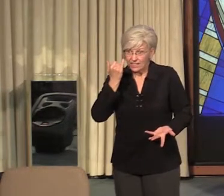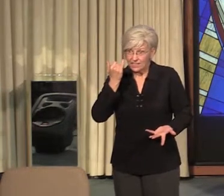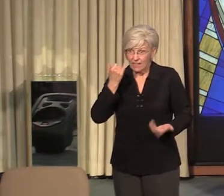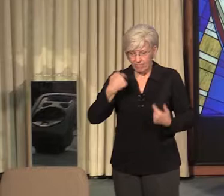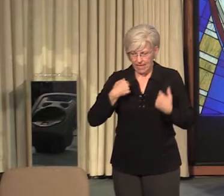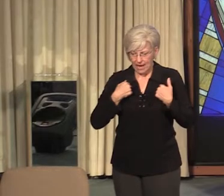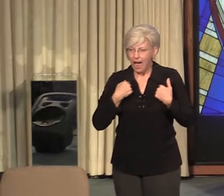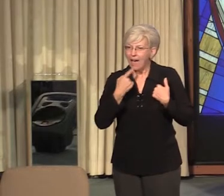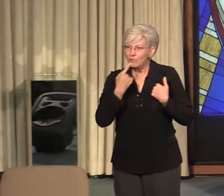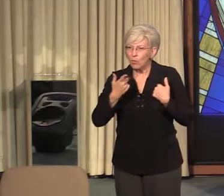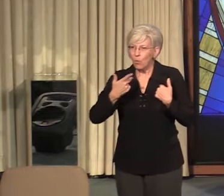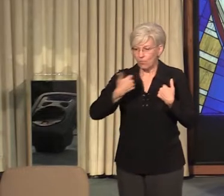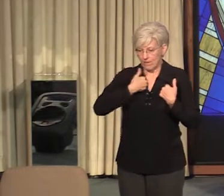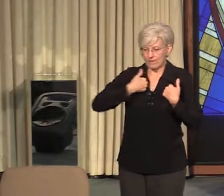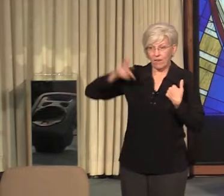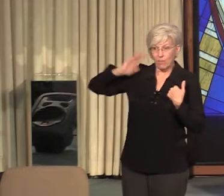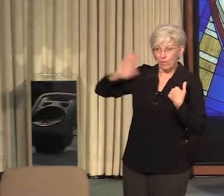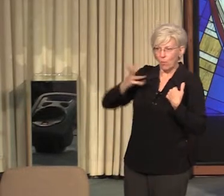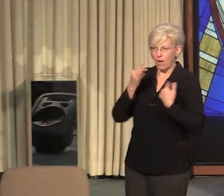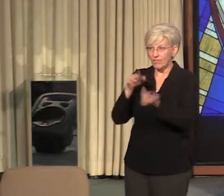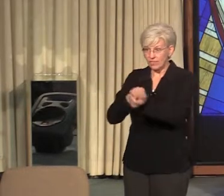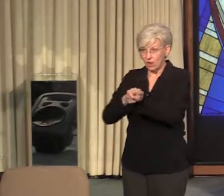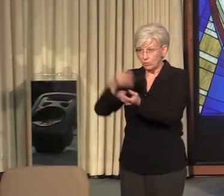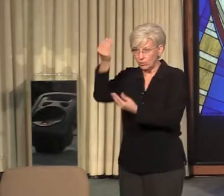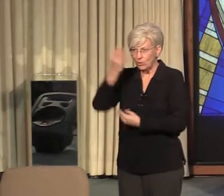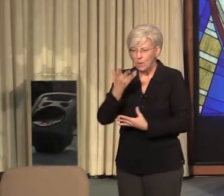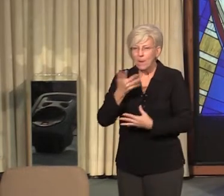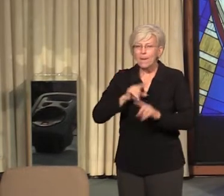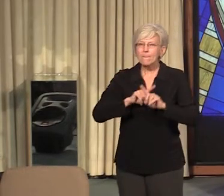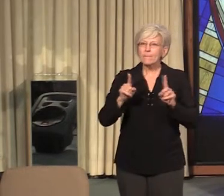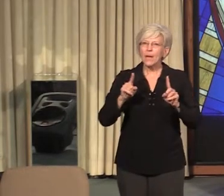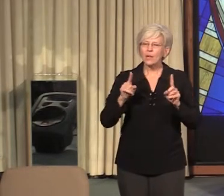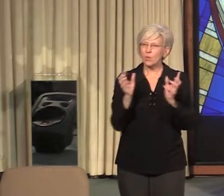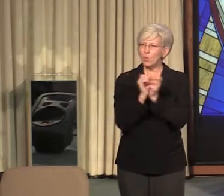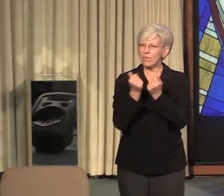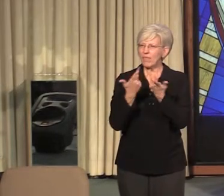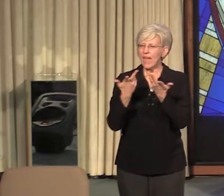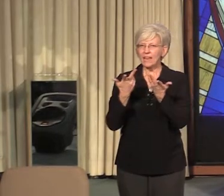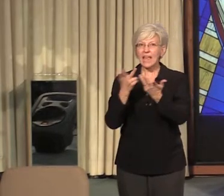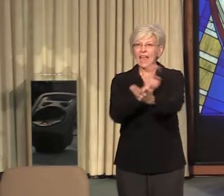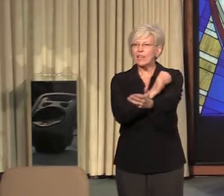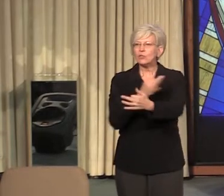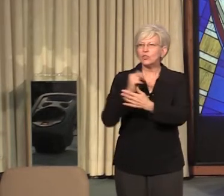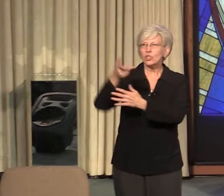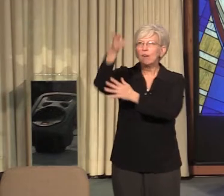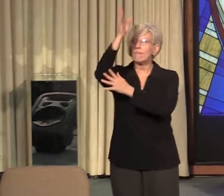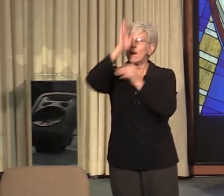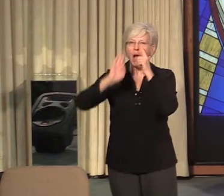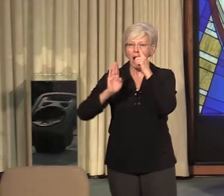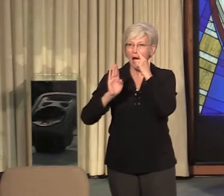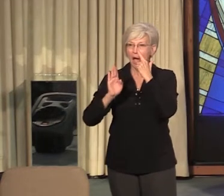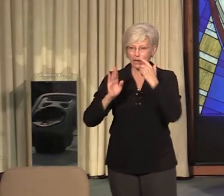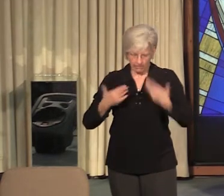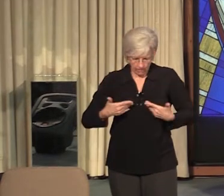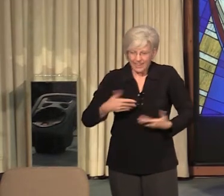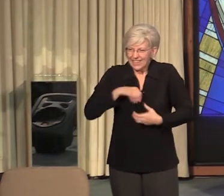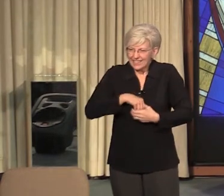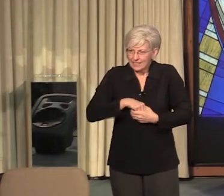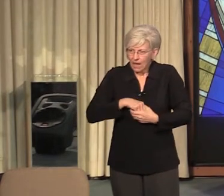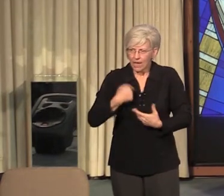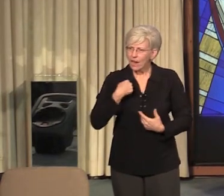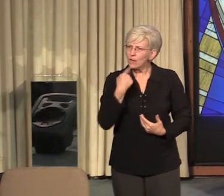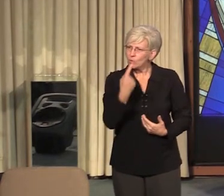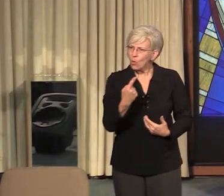a thrill with the sweet, pure, wholesome energy of God. I told my limbs that they were active and